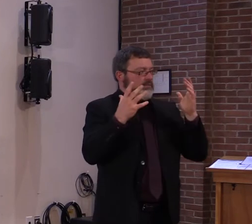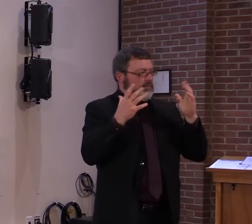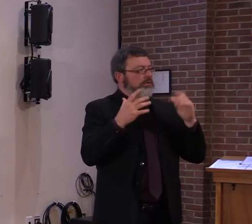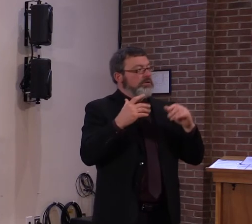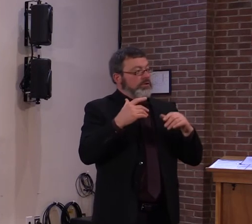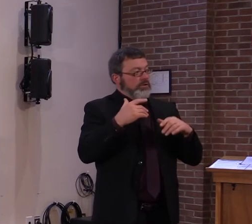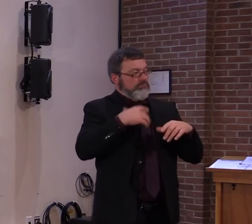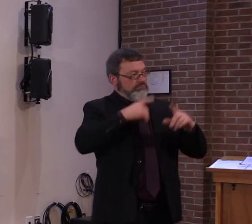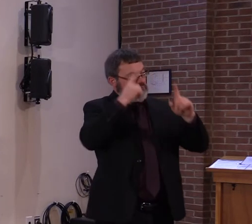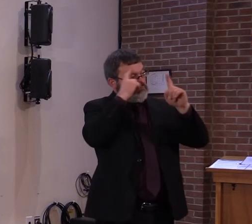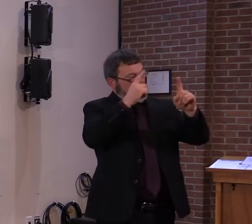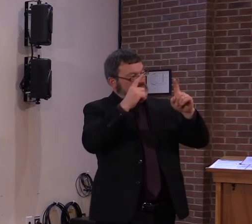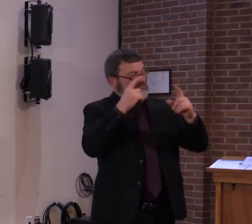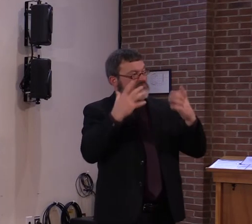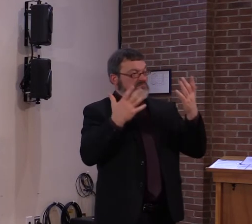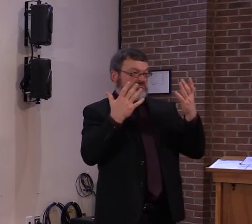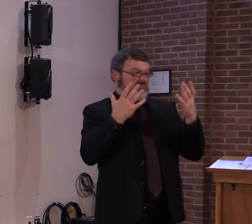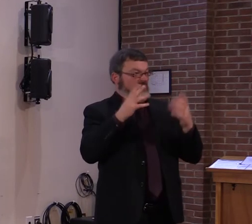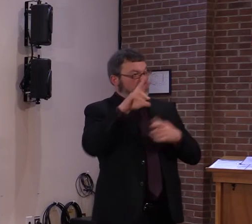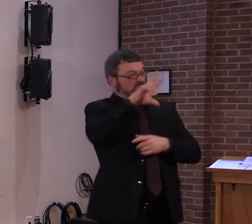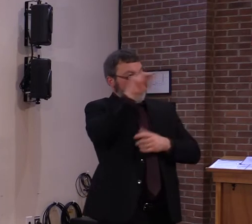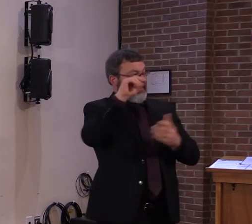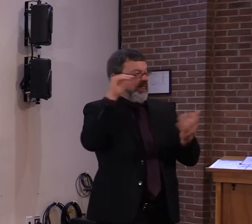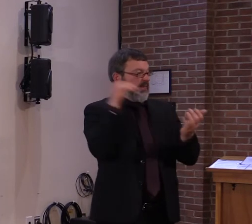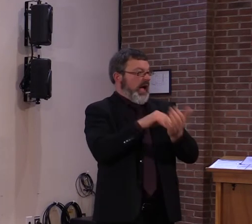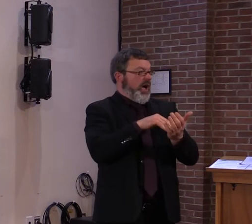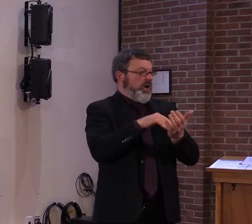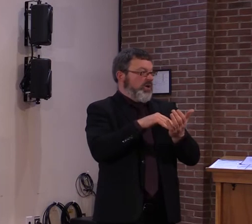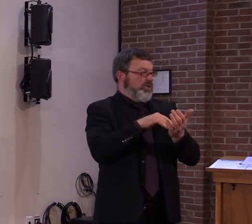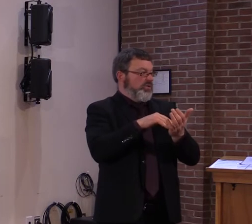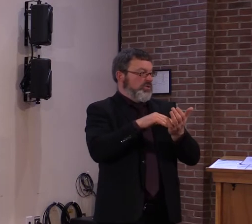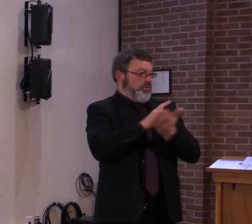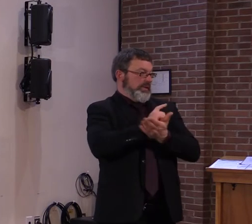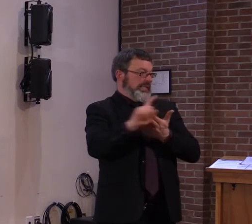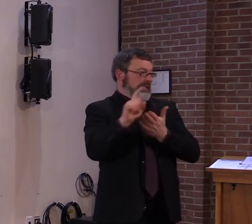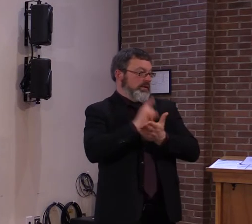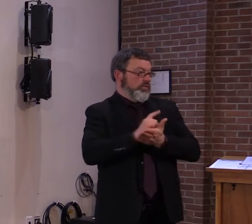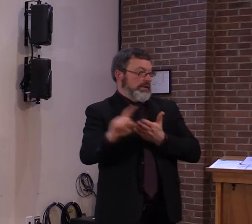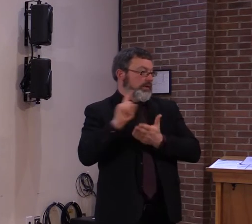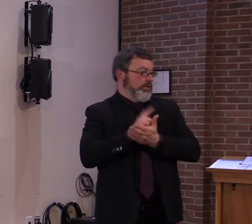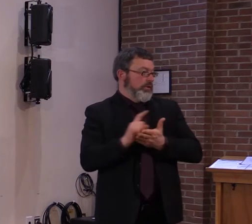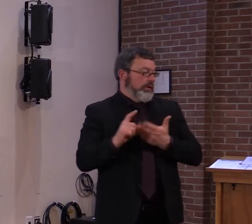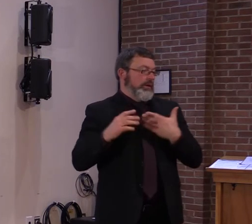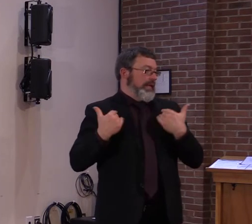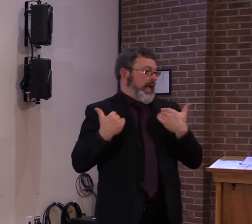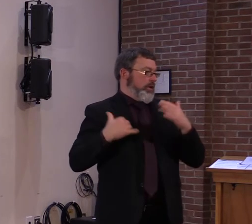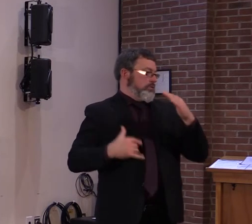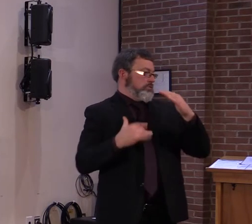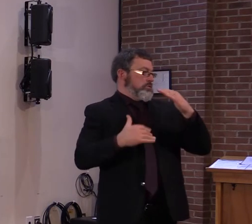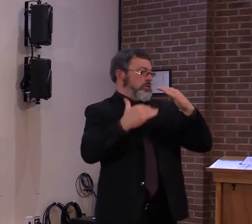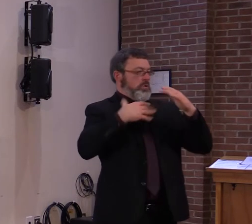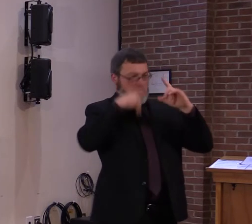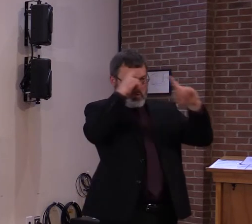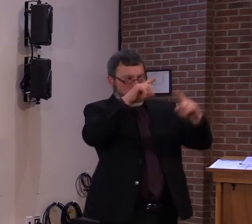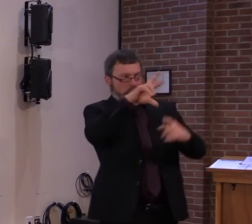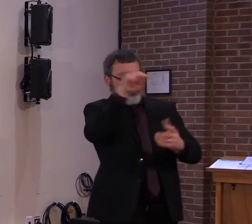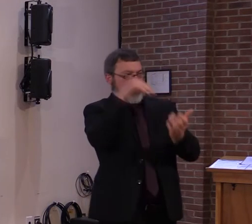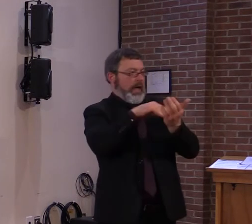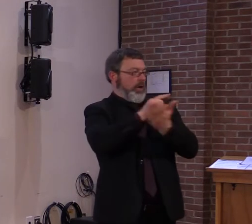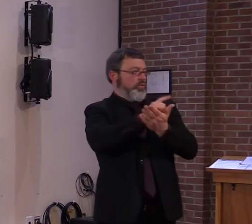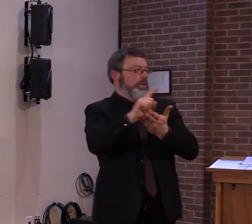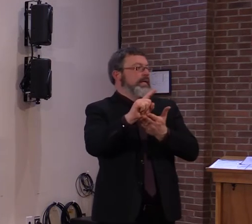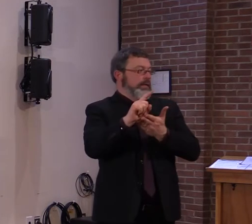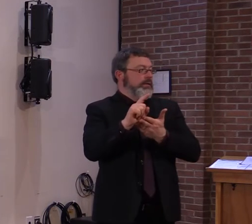do 30,000 Vermonters in a week in turn, and that's excluding colleges who will be